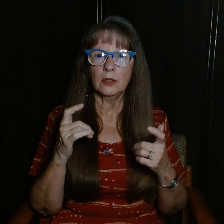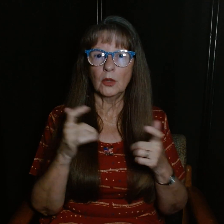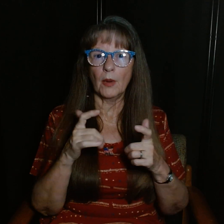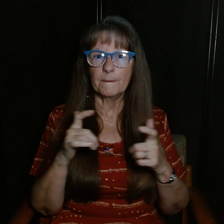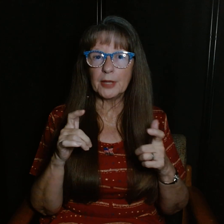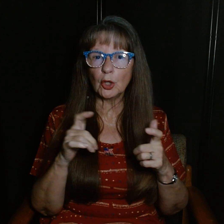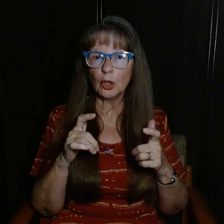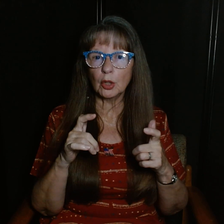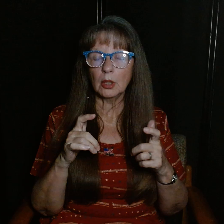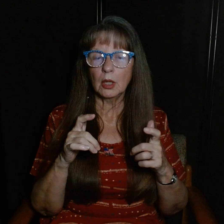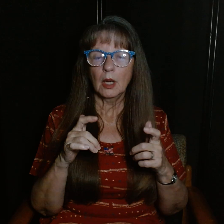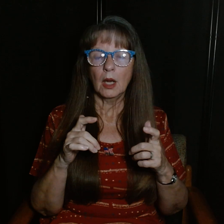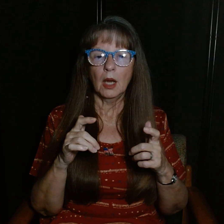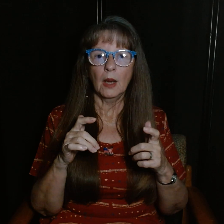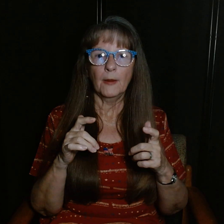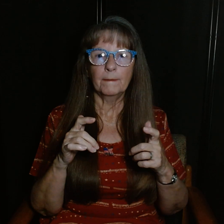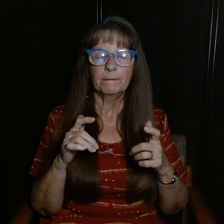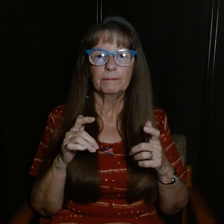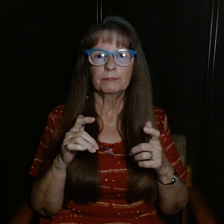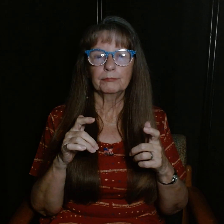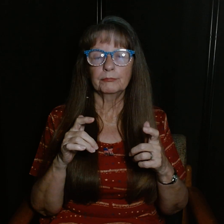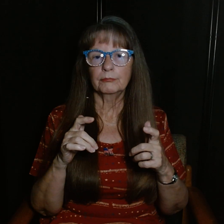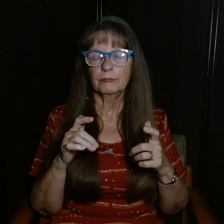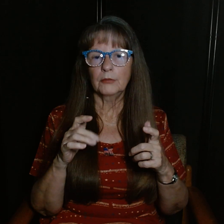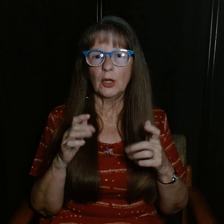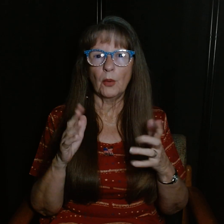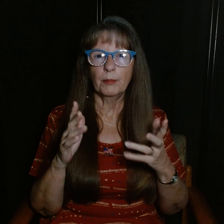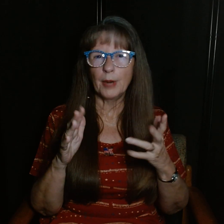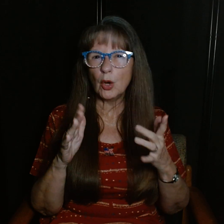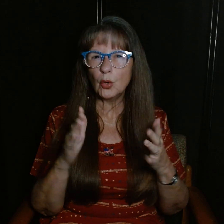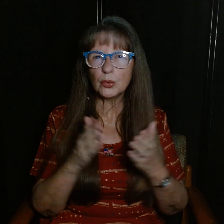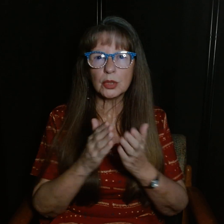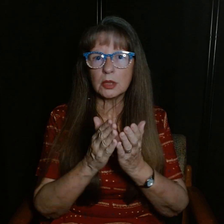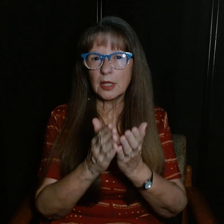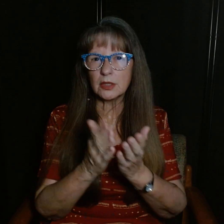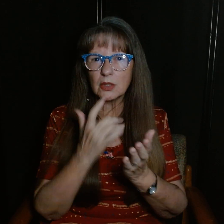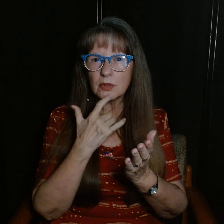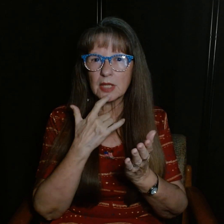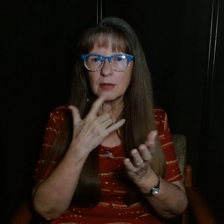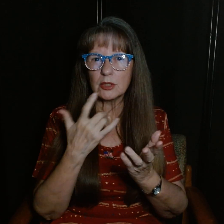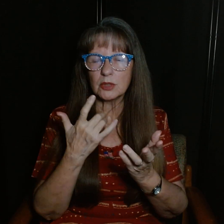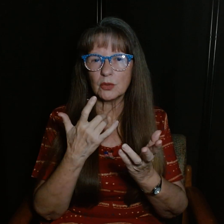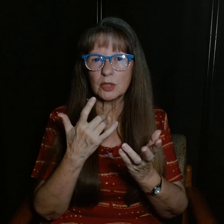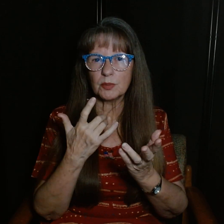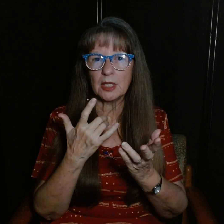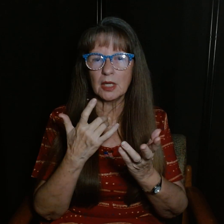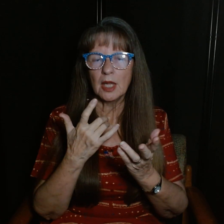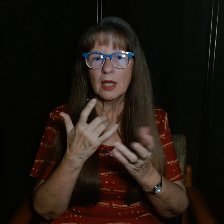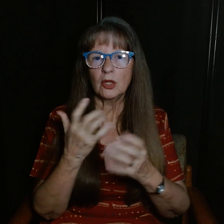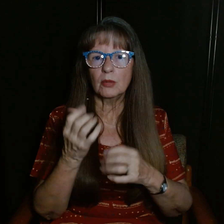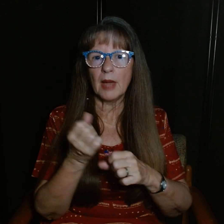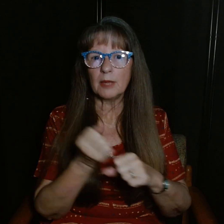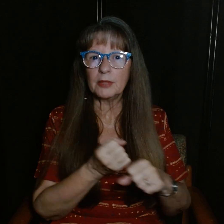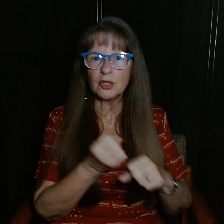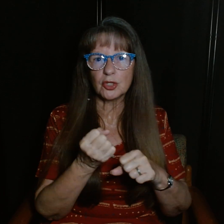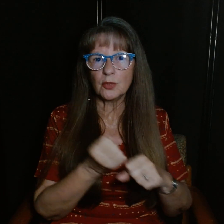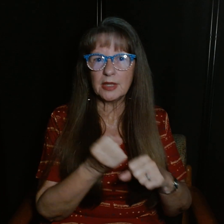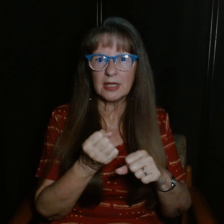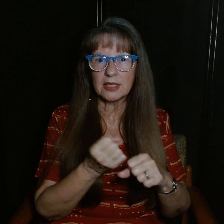a bigger um, boat, so to speak, you might be just doing this and the